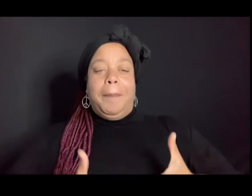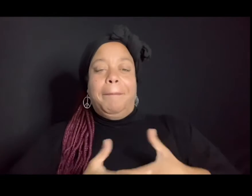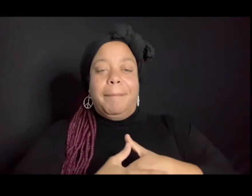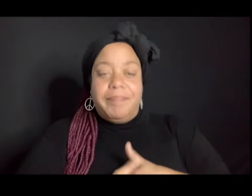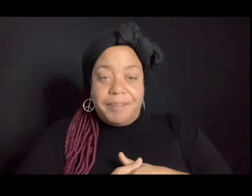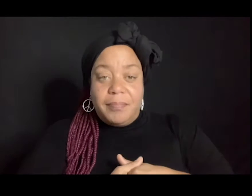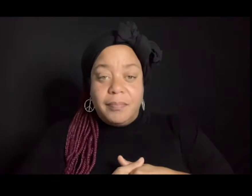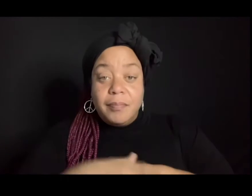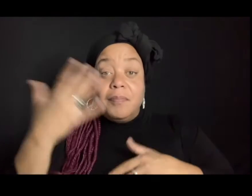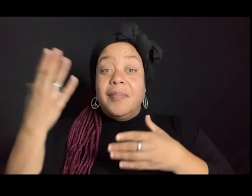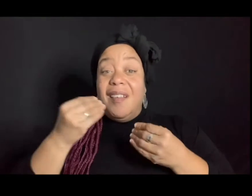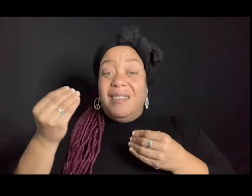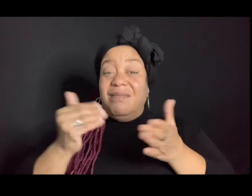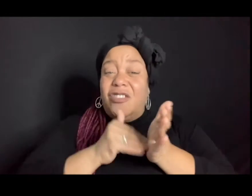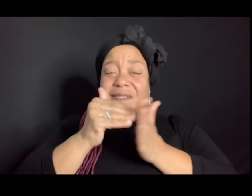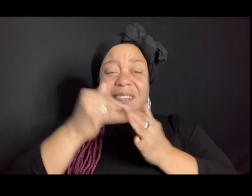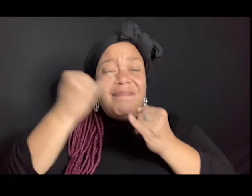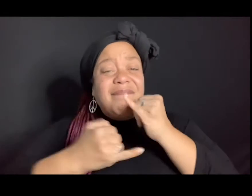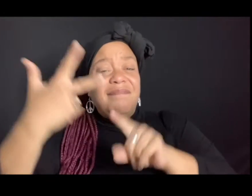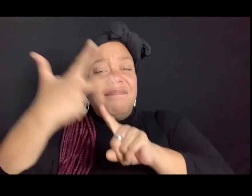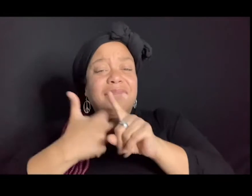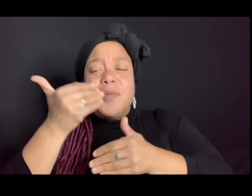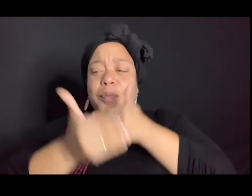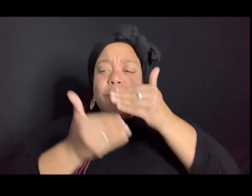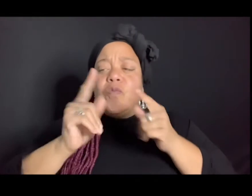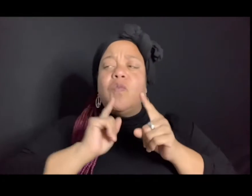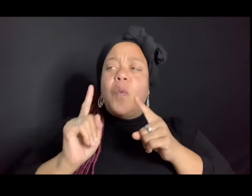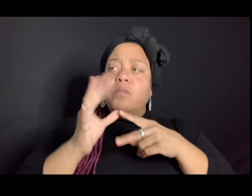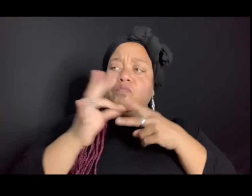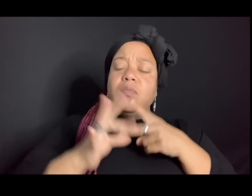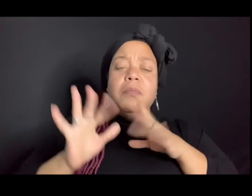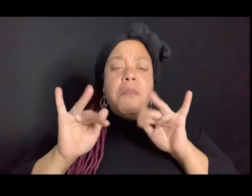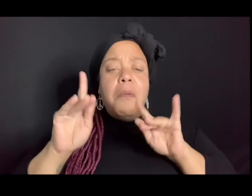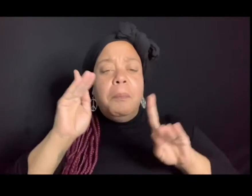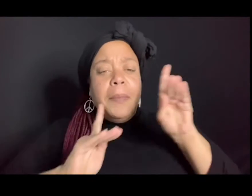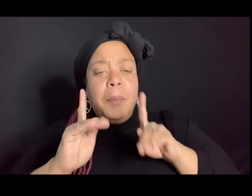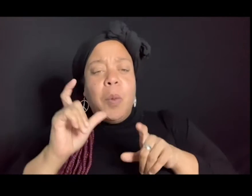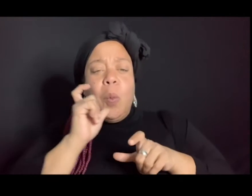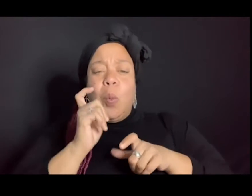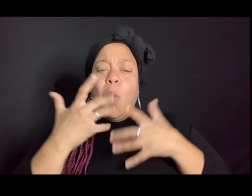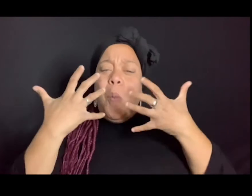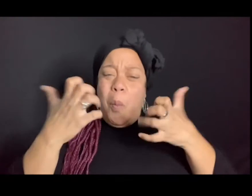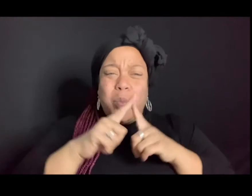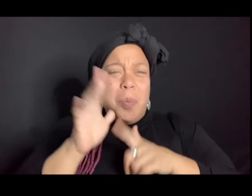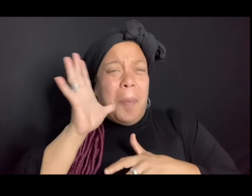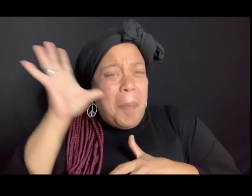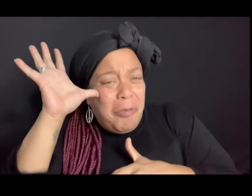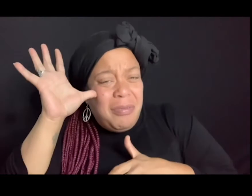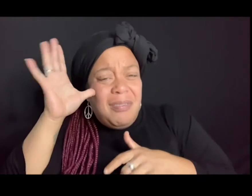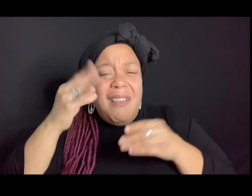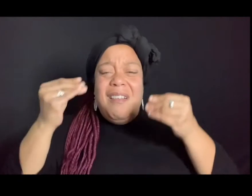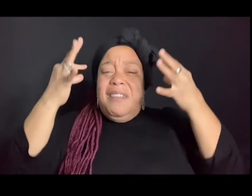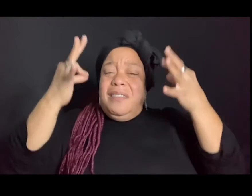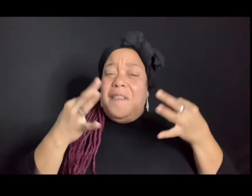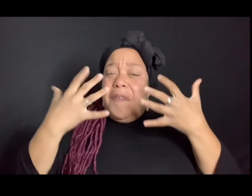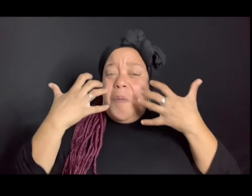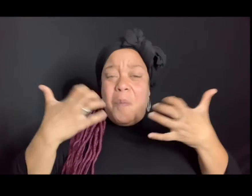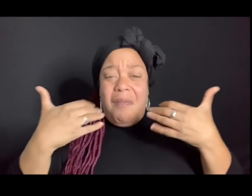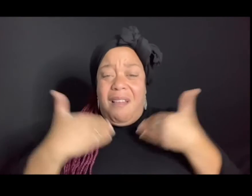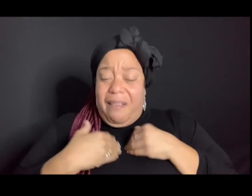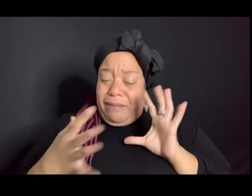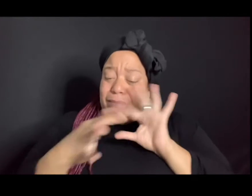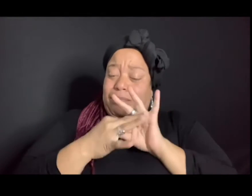third trimester procedures are chosen by people who wanted to parent and who definitely have a connection to their